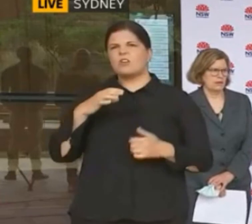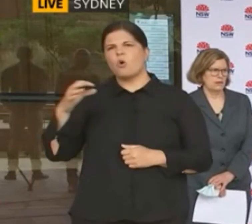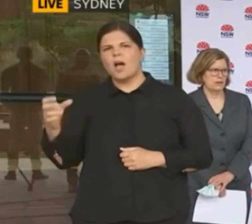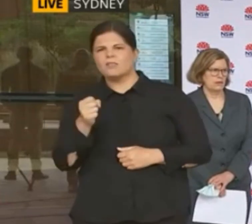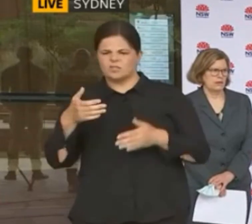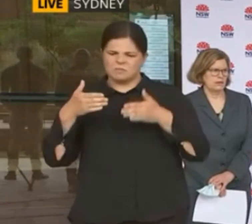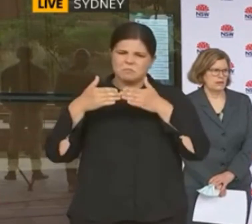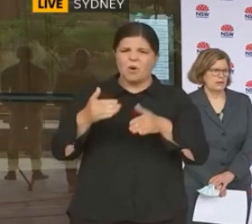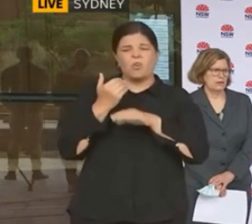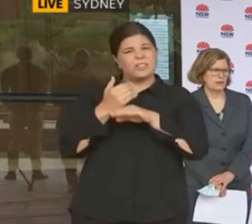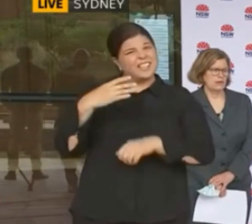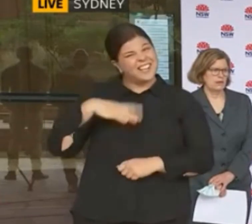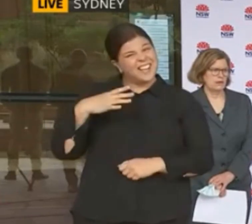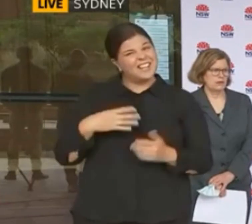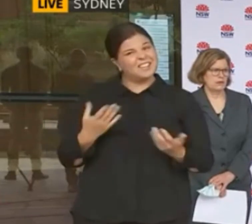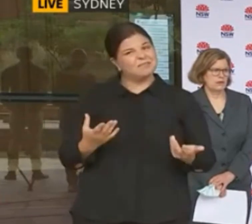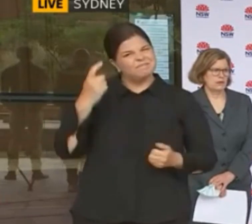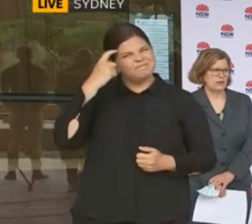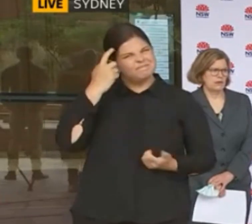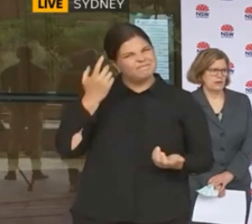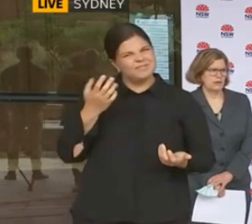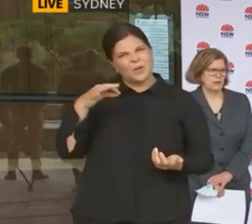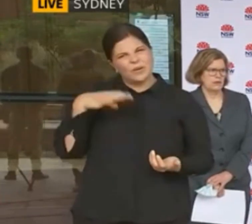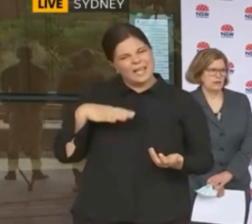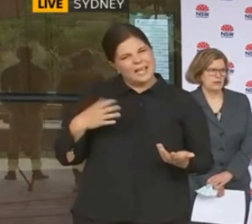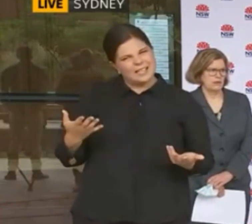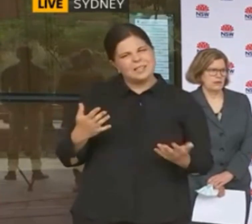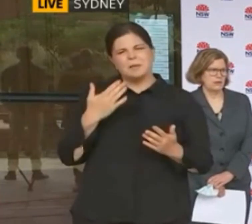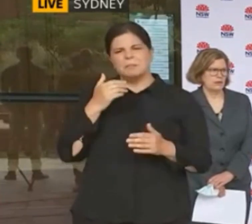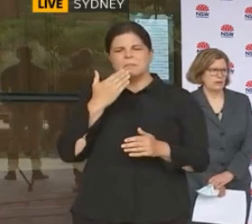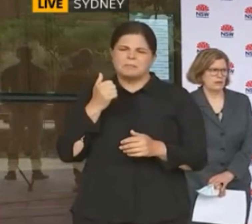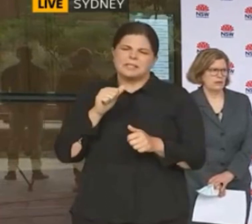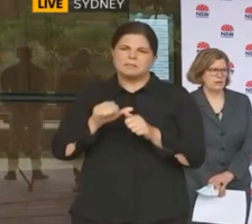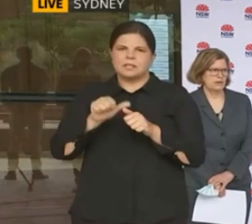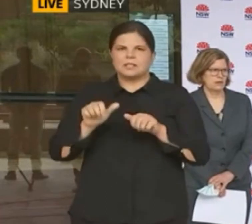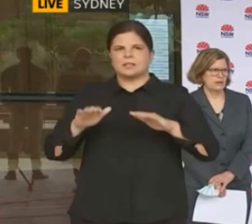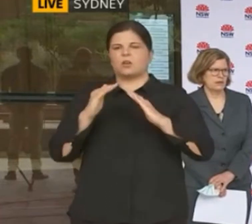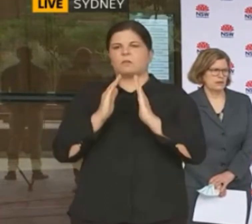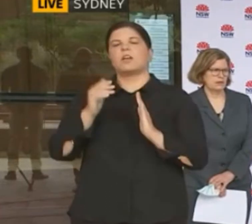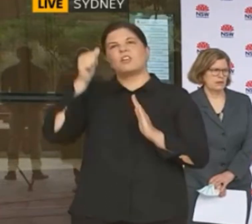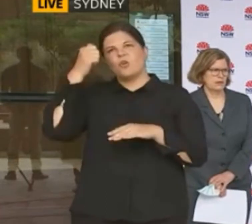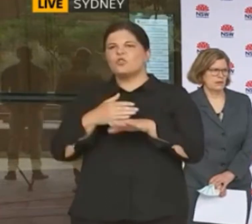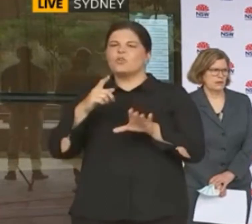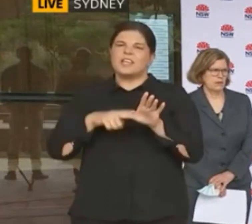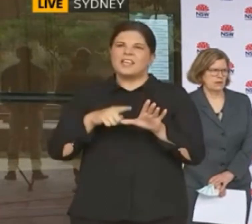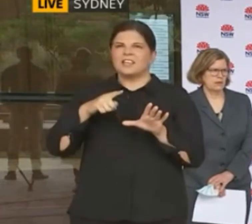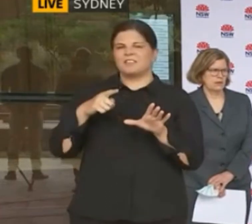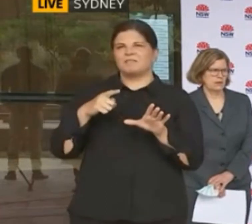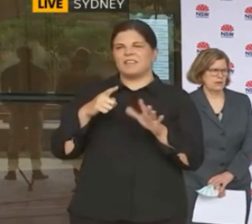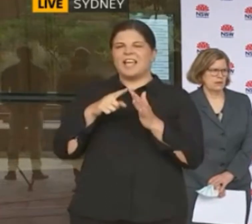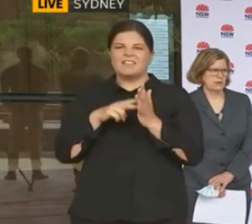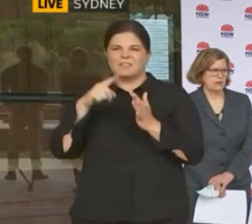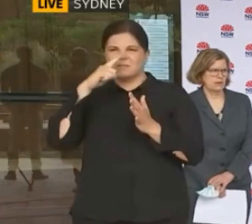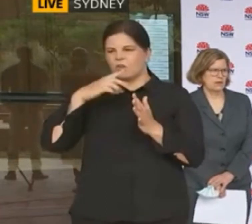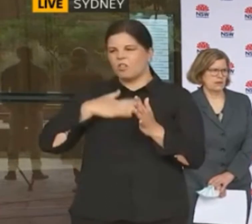includes boating, don't do it. Obviously, it's a time when people want to be with their closest, with their loved ones, and we just ask everybody